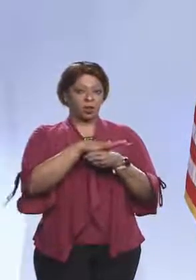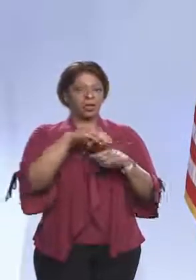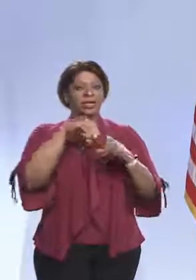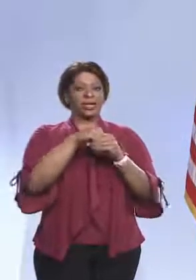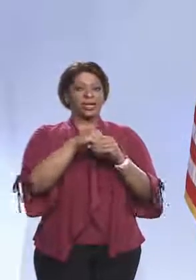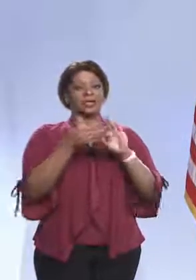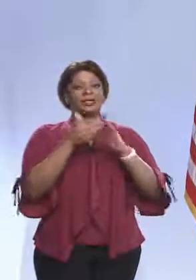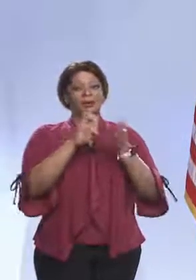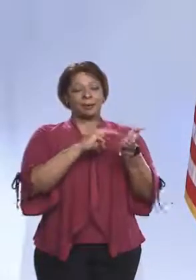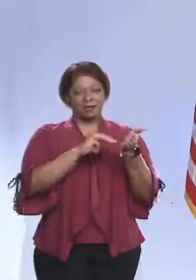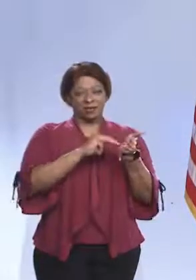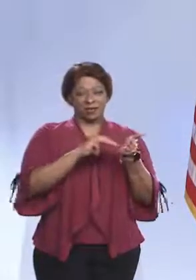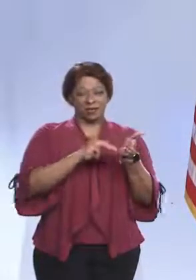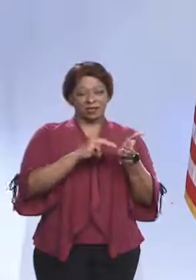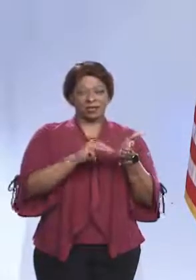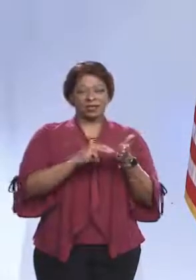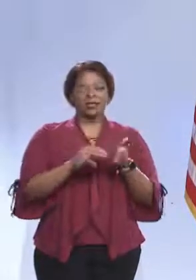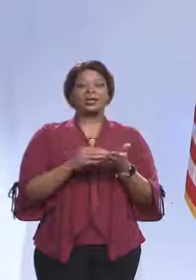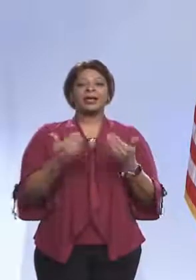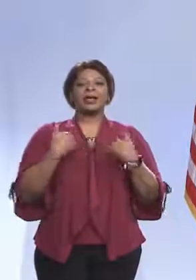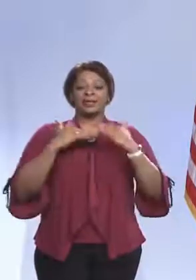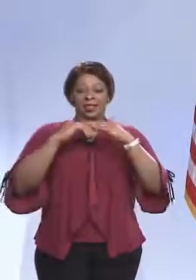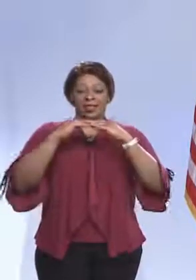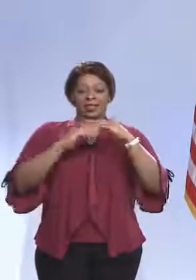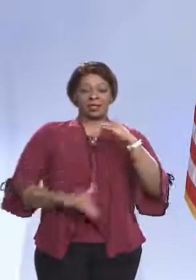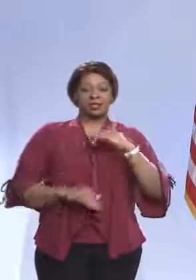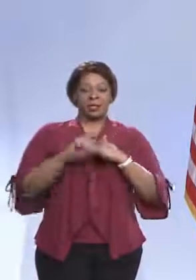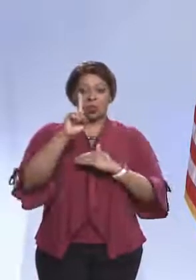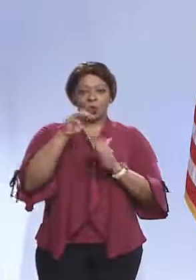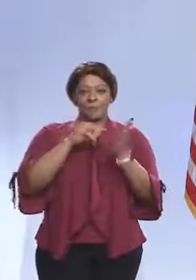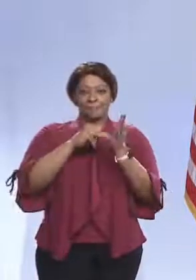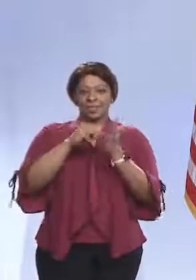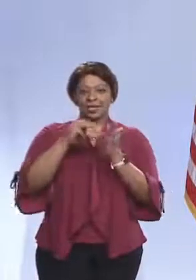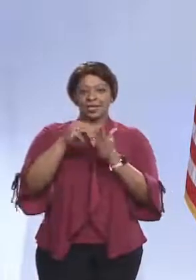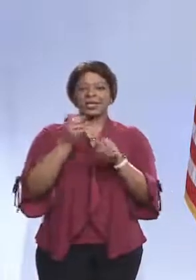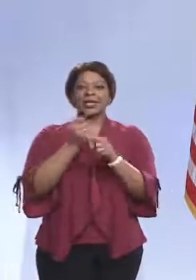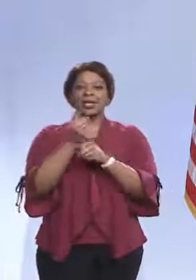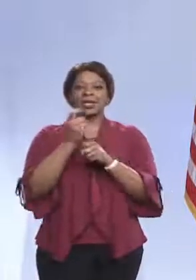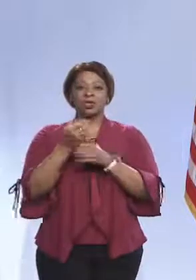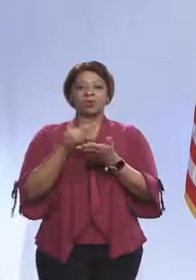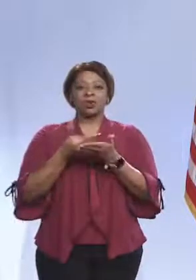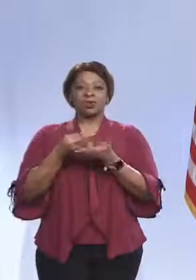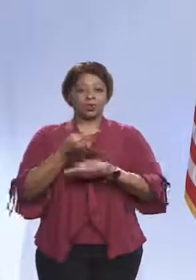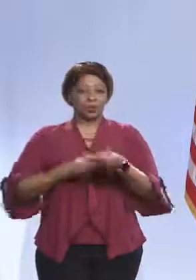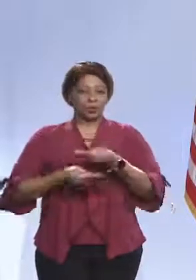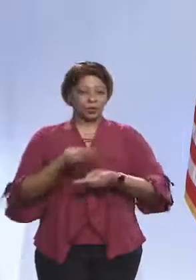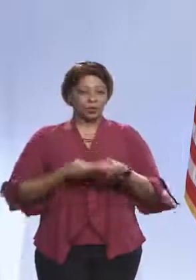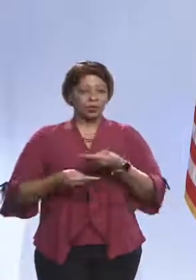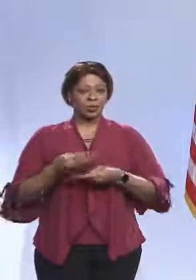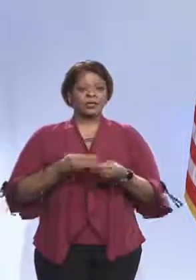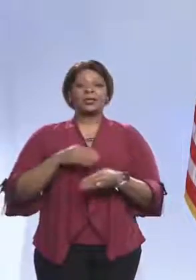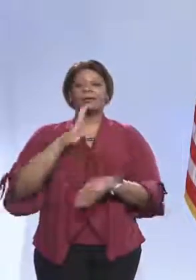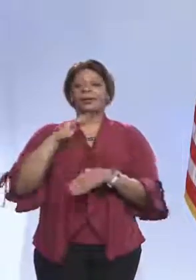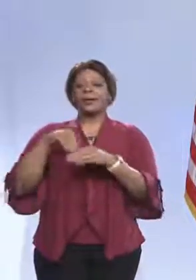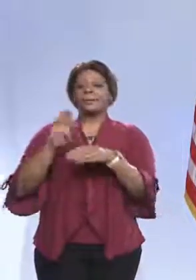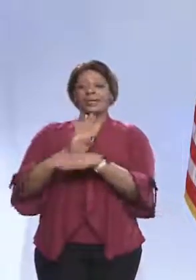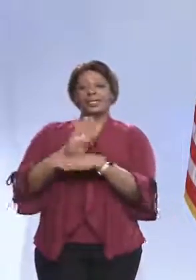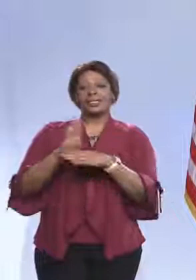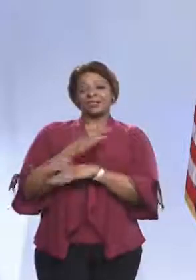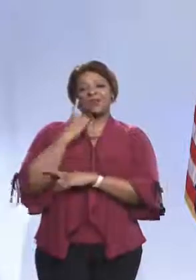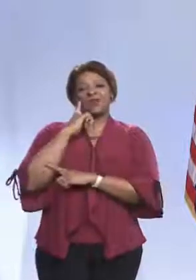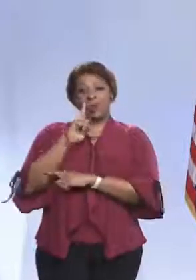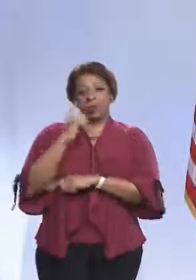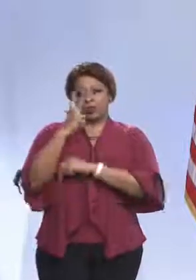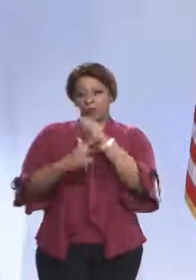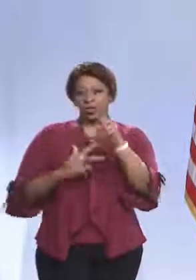city of Memphis, have less than $1 million in annual revenue, be in business for at least